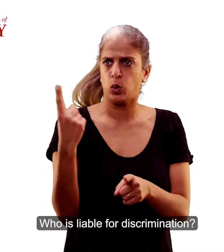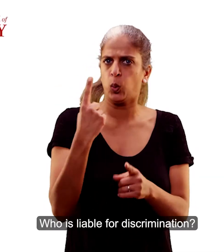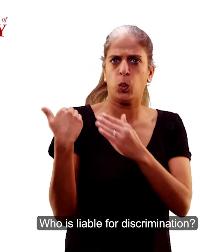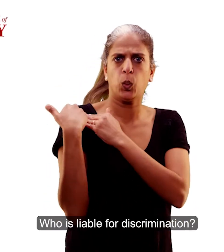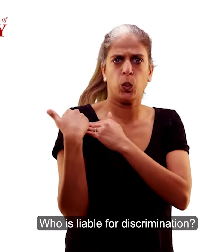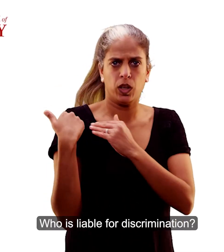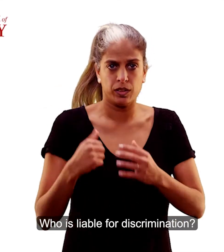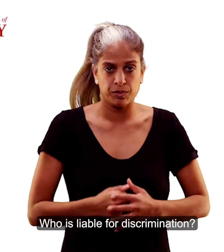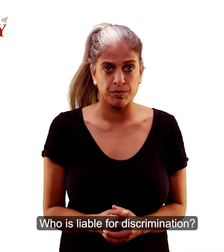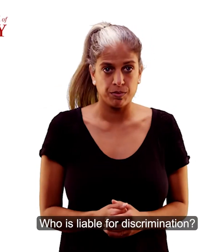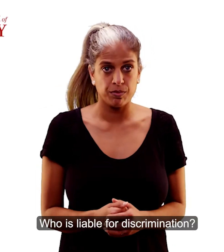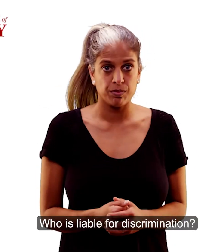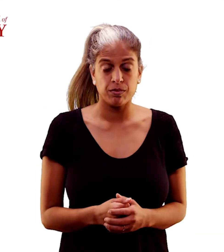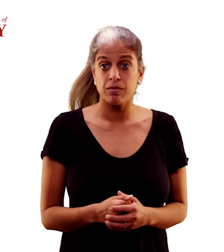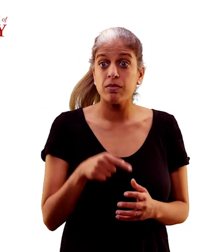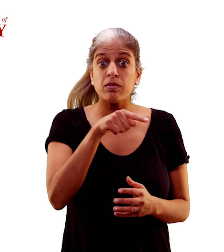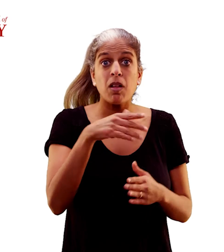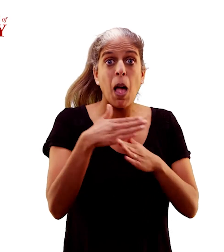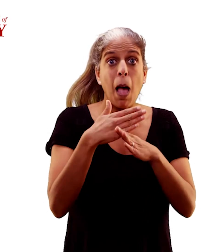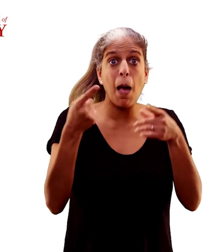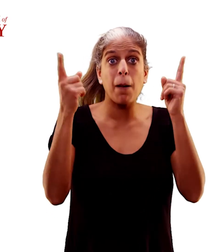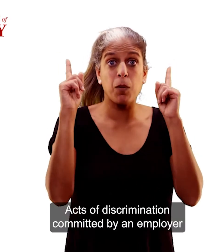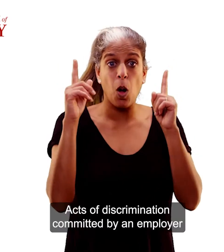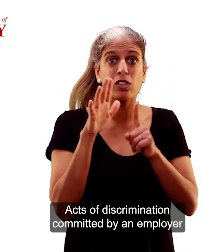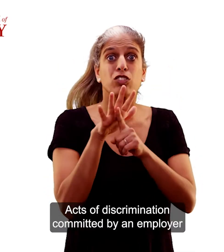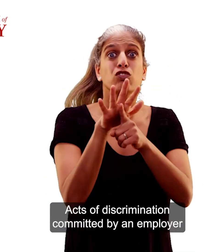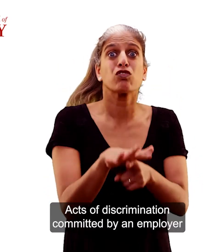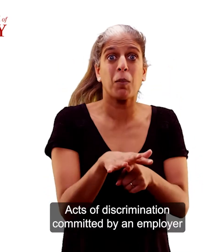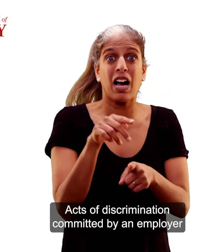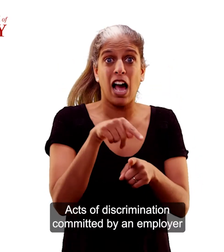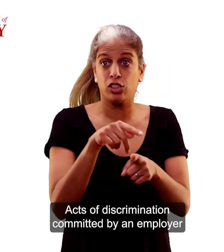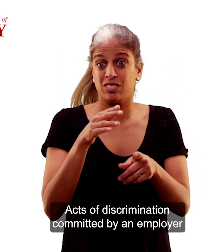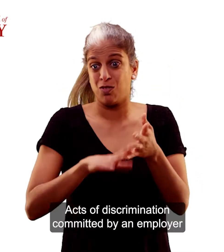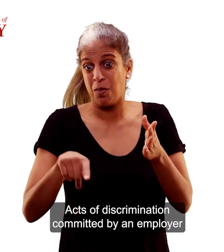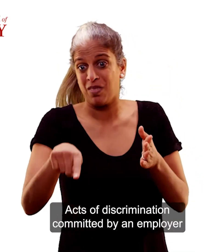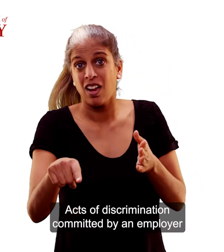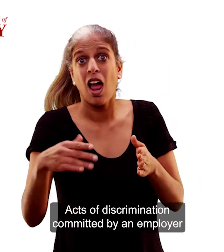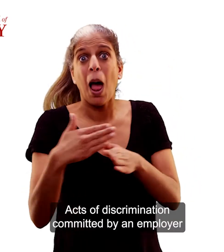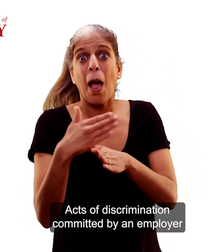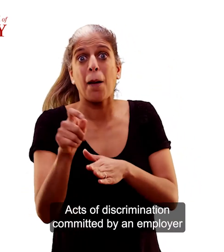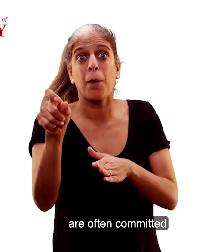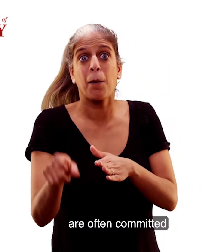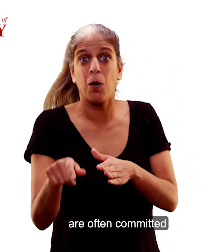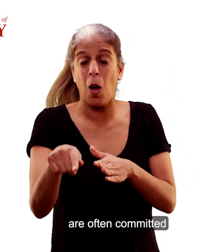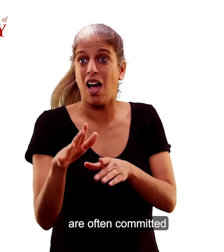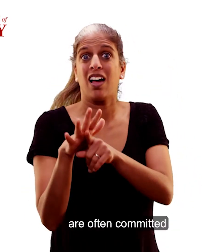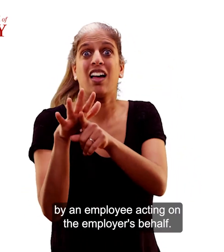Who is liable for discrimination? Acts of discrimination committed by an employer are often committed by